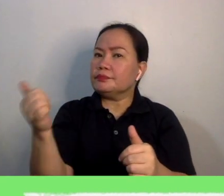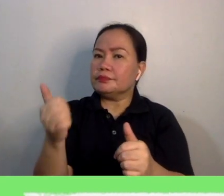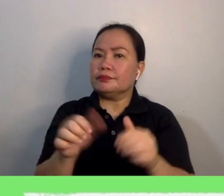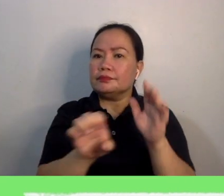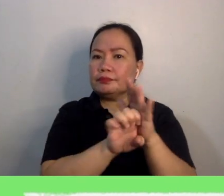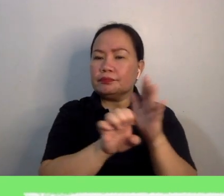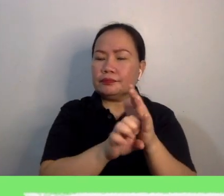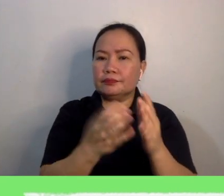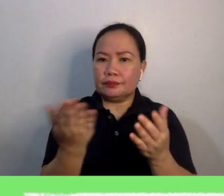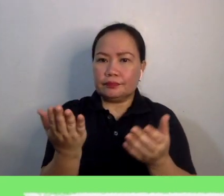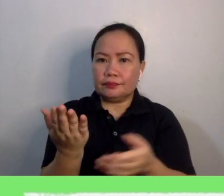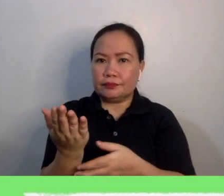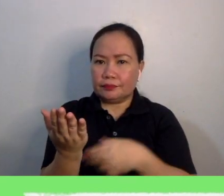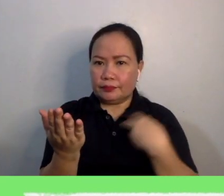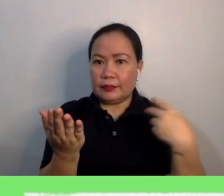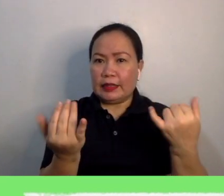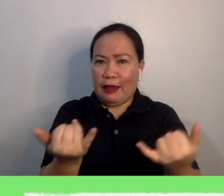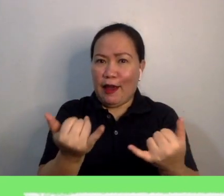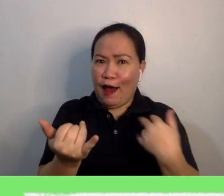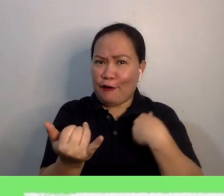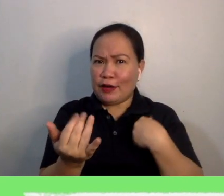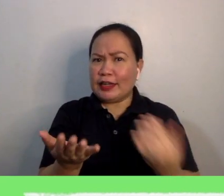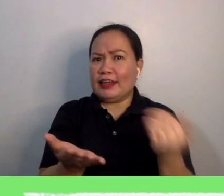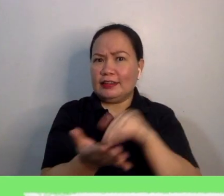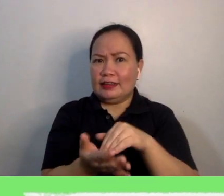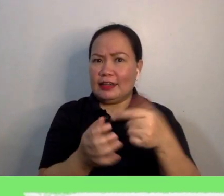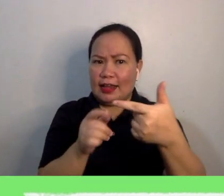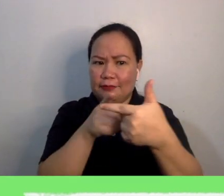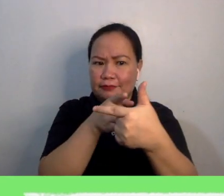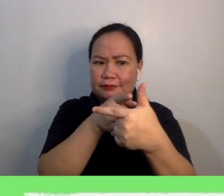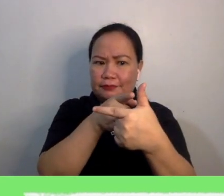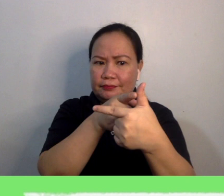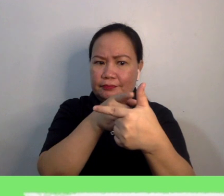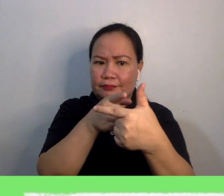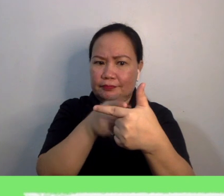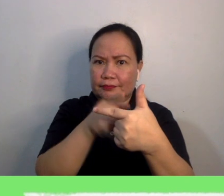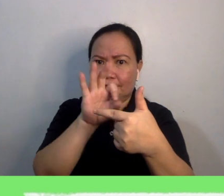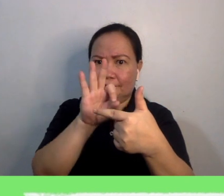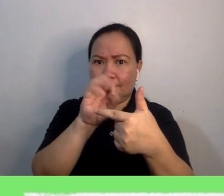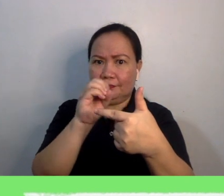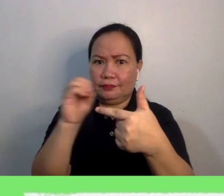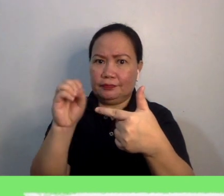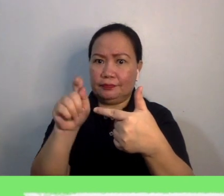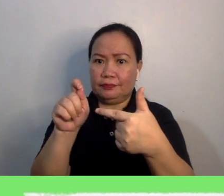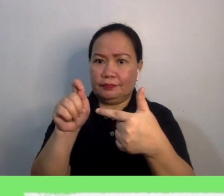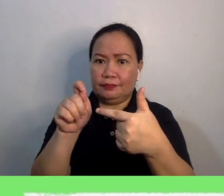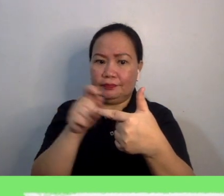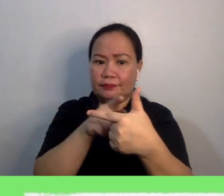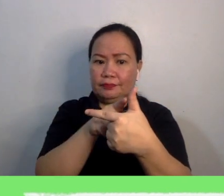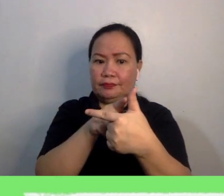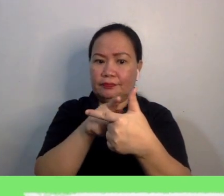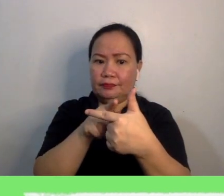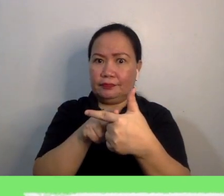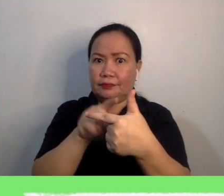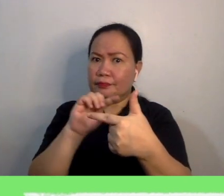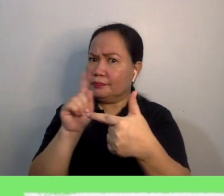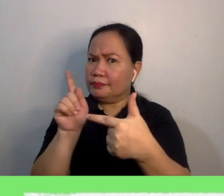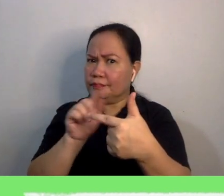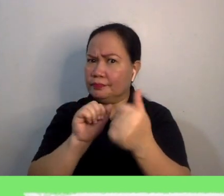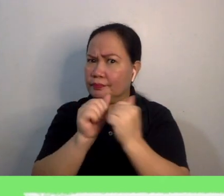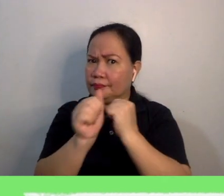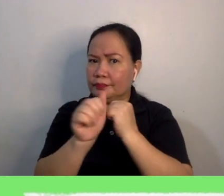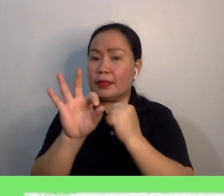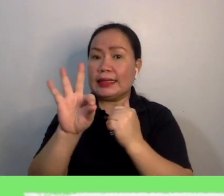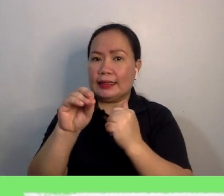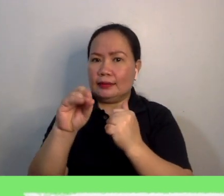Another example. So, since meron tayong symbol na to, kahit walang nilagay na measure dyan, automatic alam natin that this